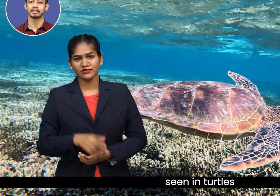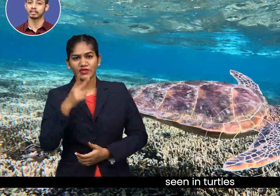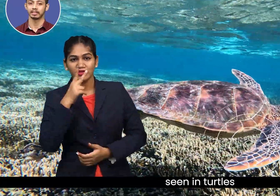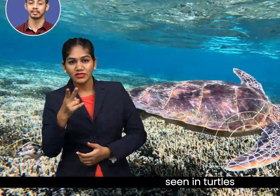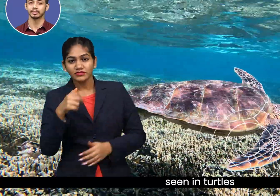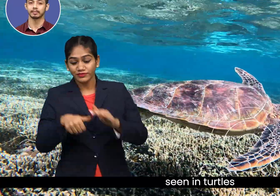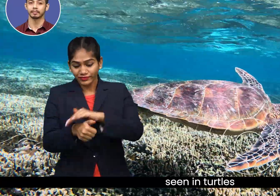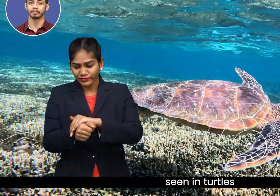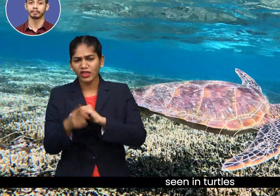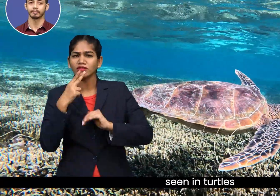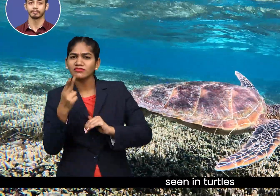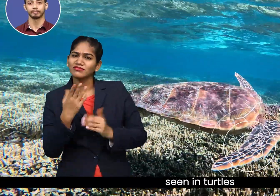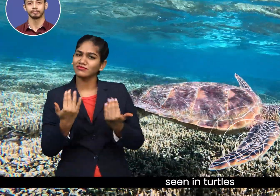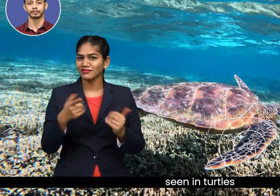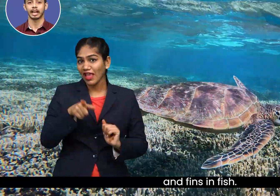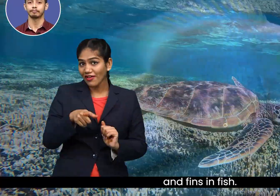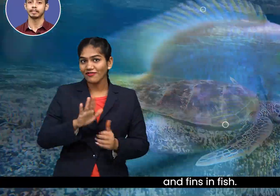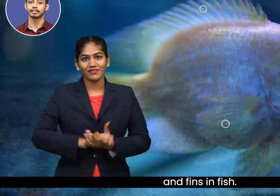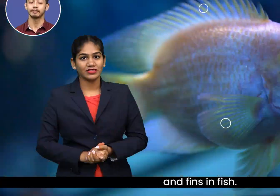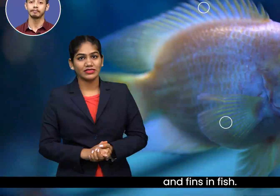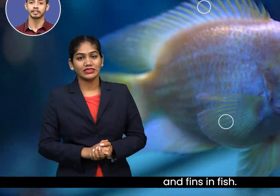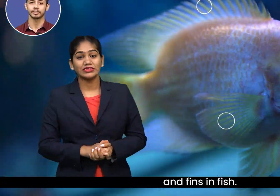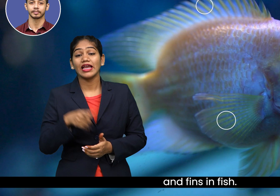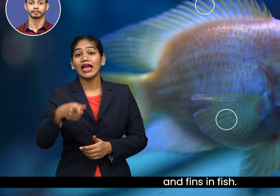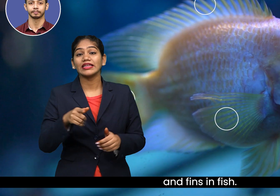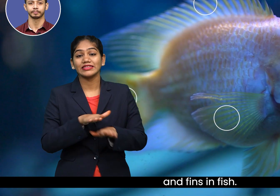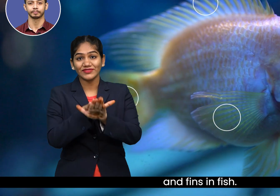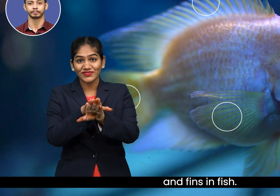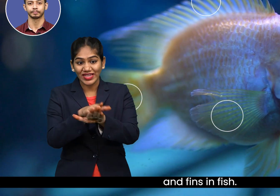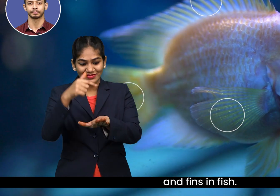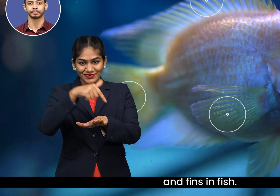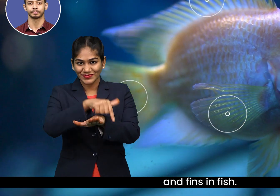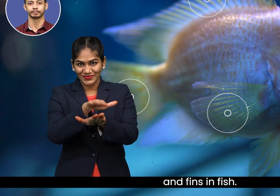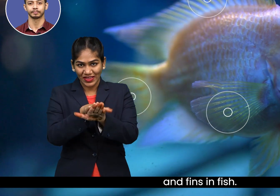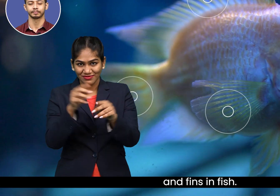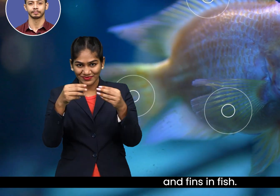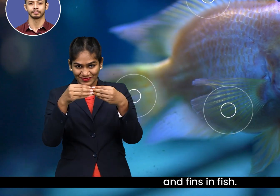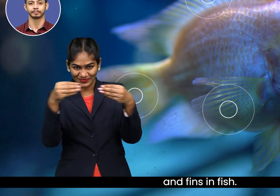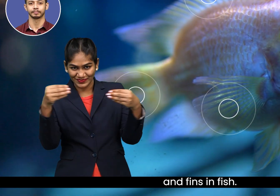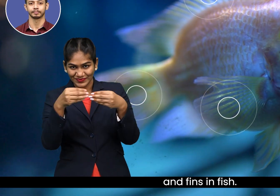seen in turtles, and fins in fish.